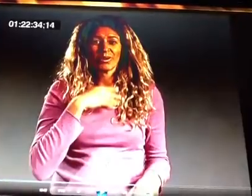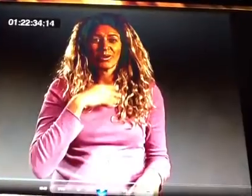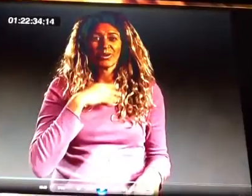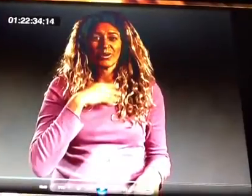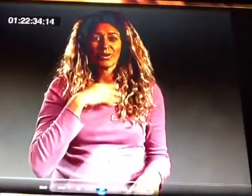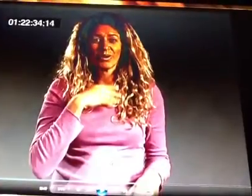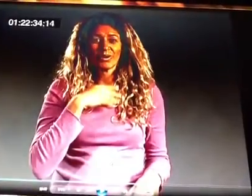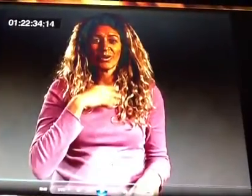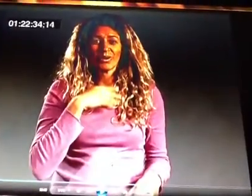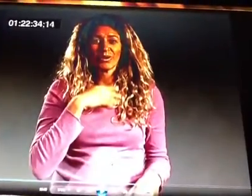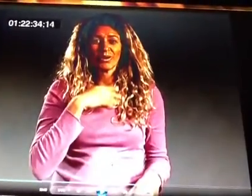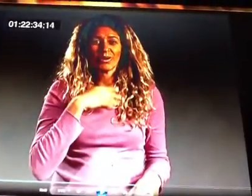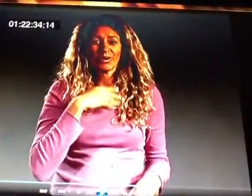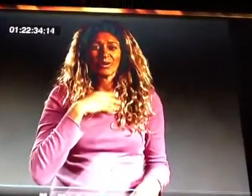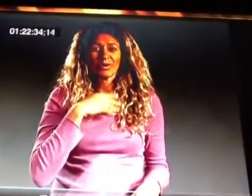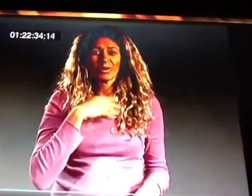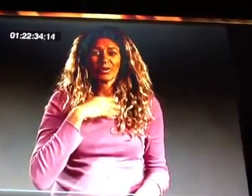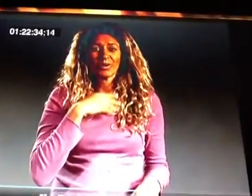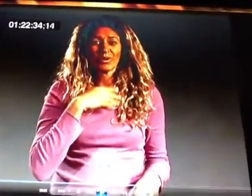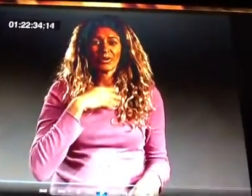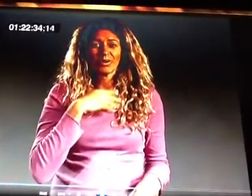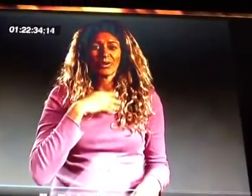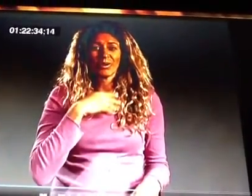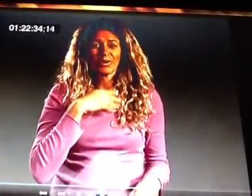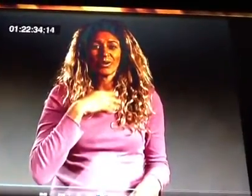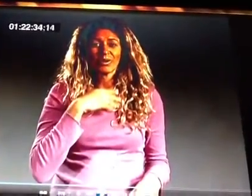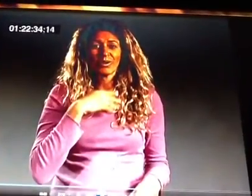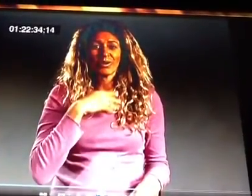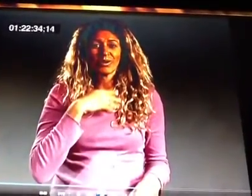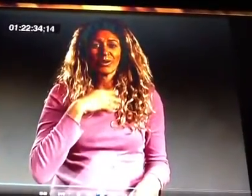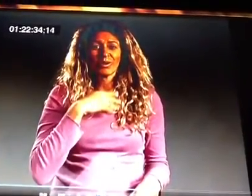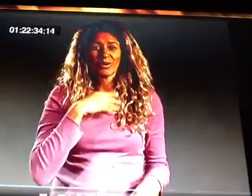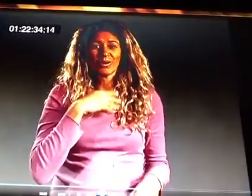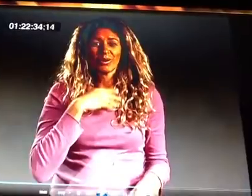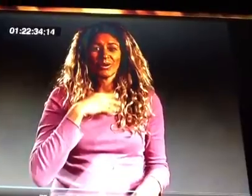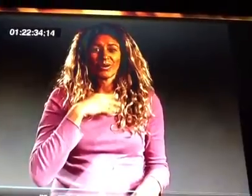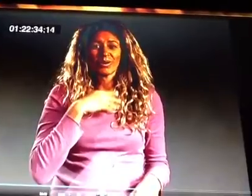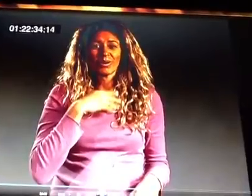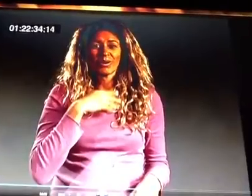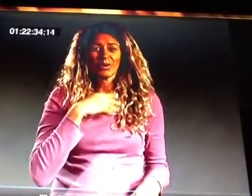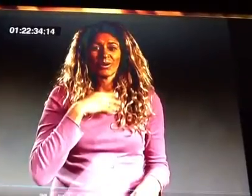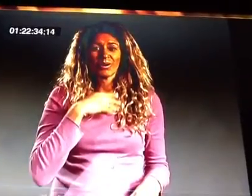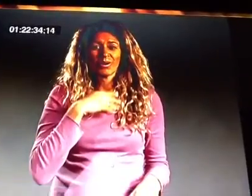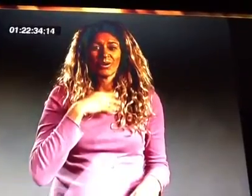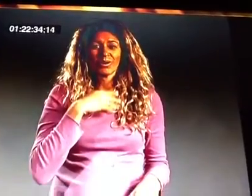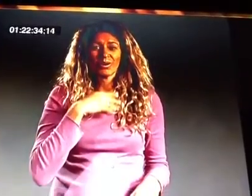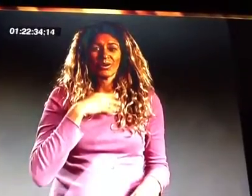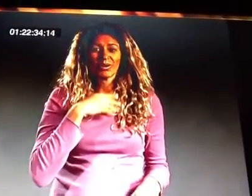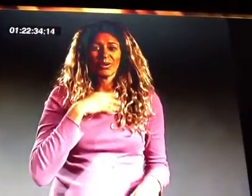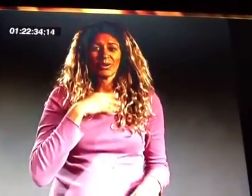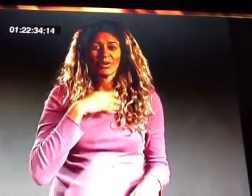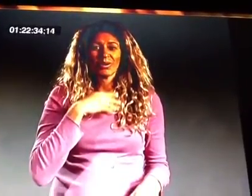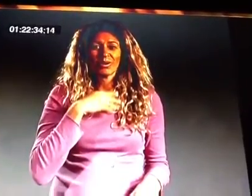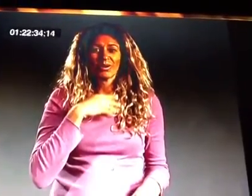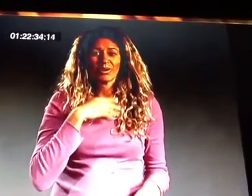Most people think Arizona is really flat, a lot of dust, like a desert, some tumbleweeds floating around. Well, let me